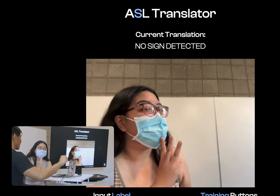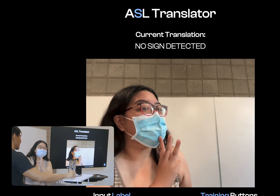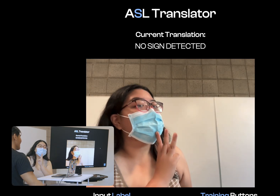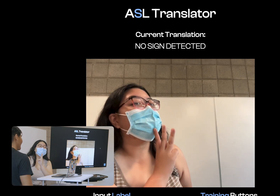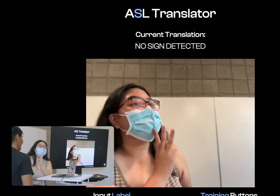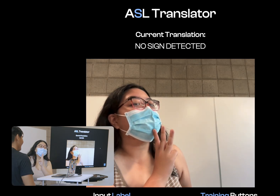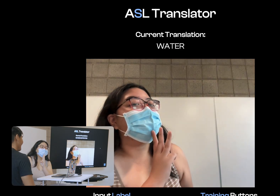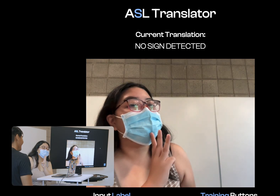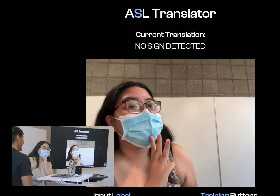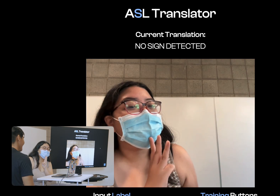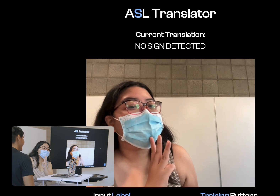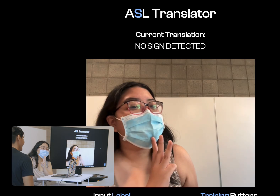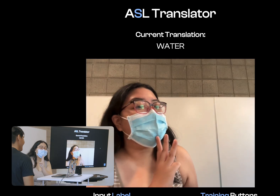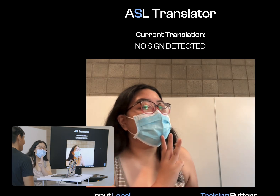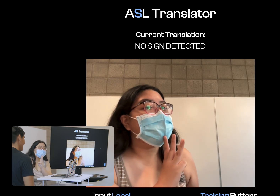this.